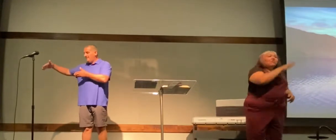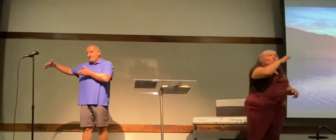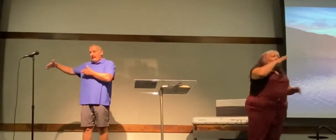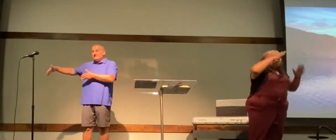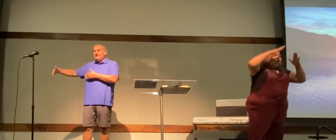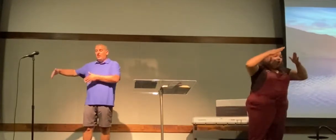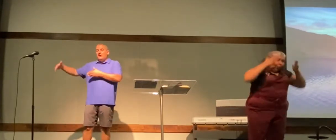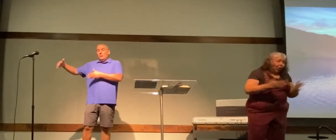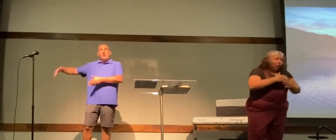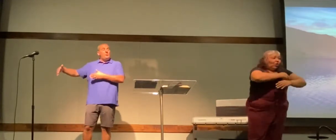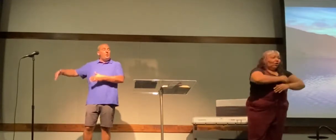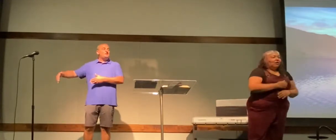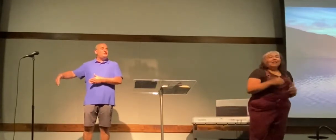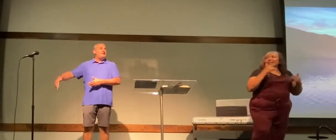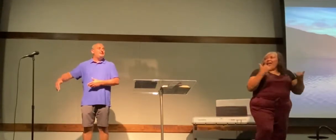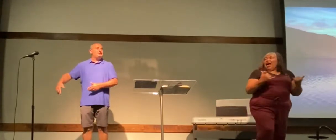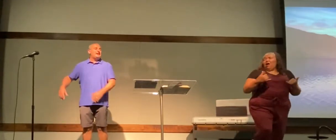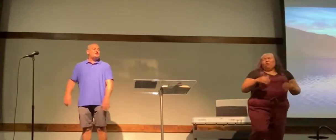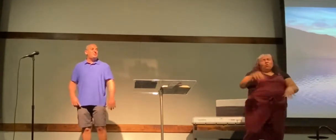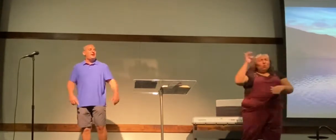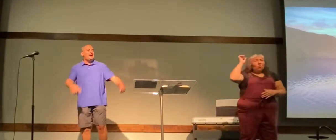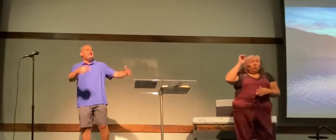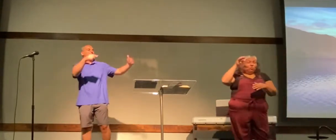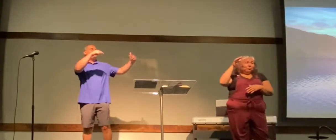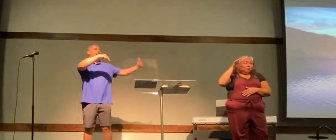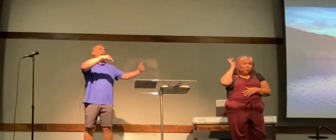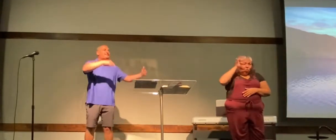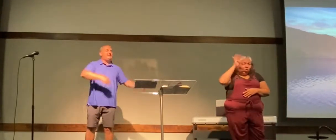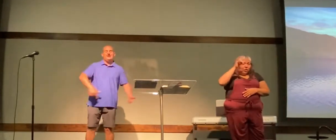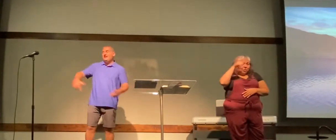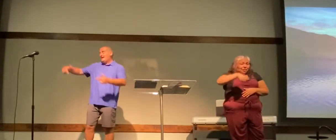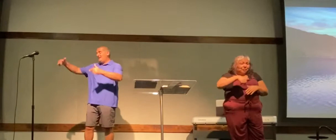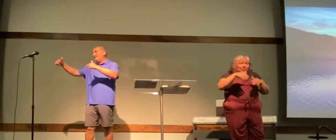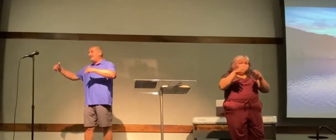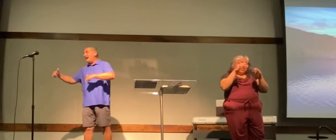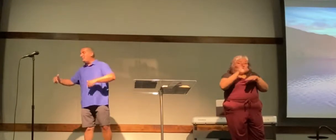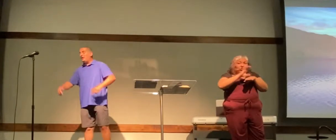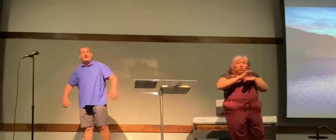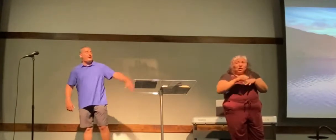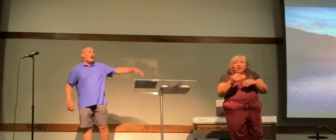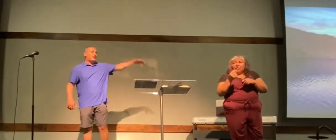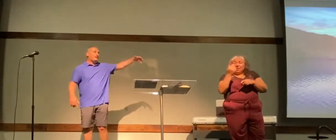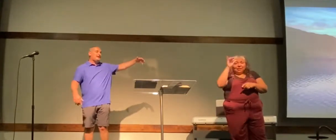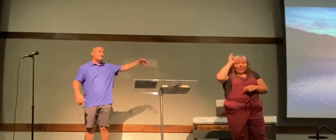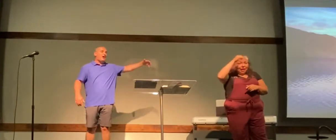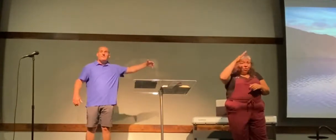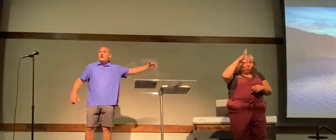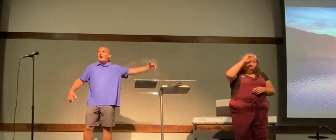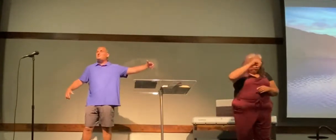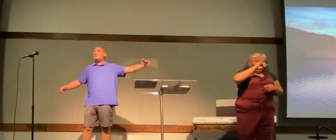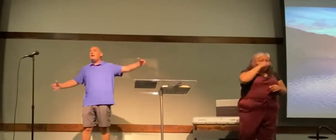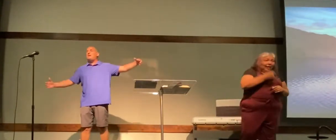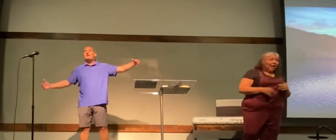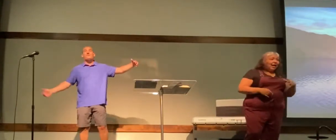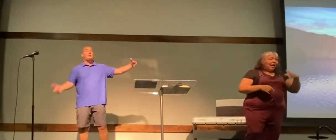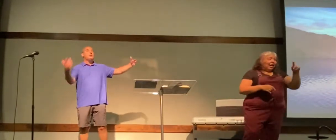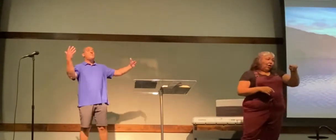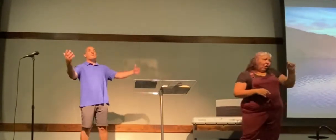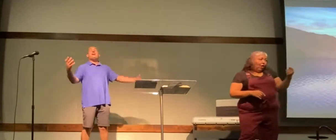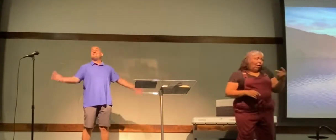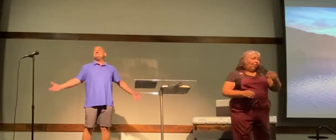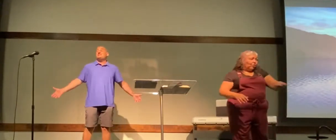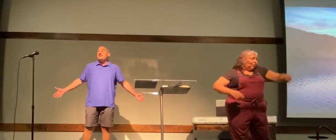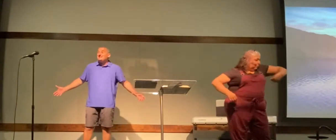okay? And so we're worshiping in the sanctuary, and this goth kid and this cowboy kid are linked arm in arm, swaying back and